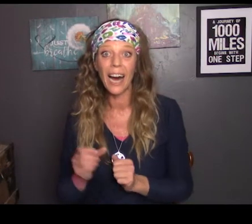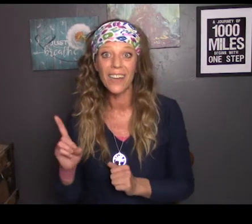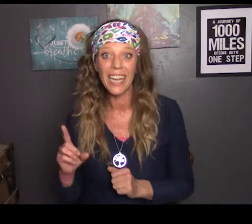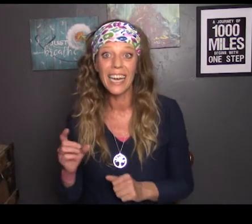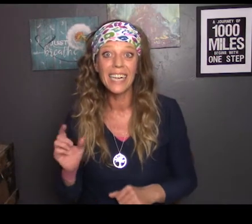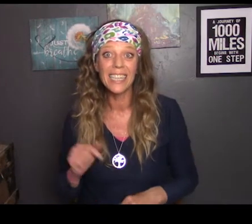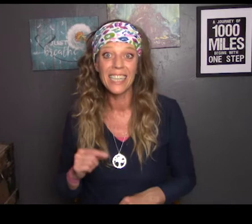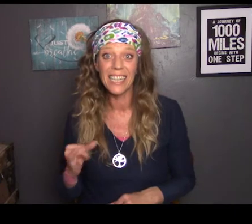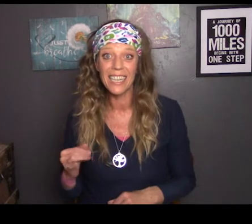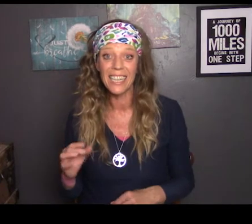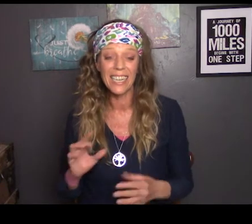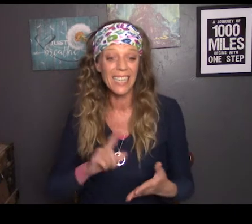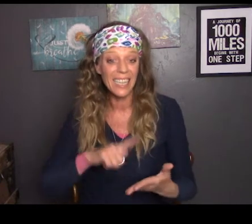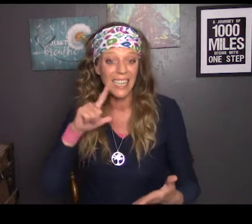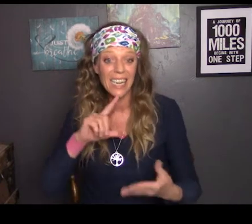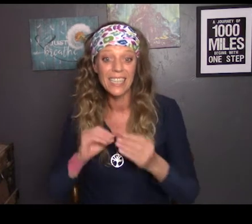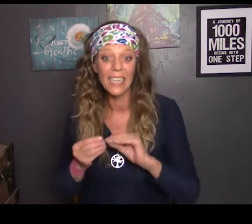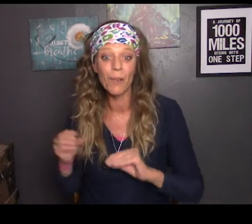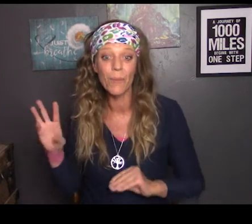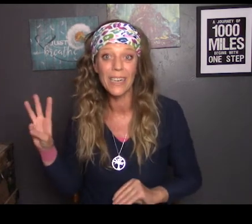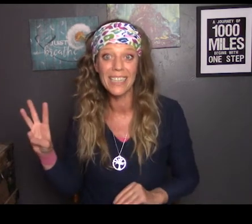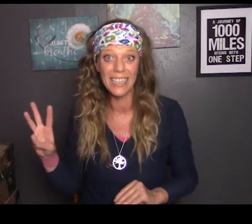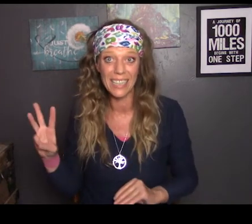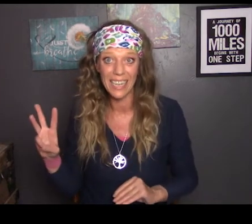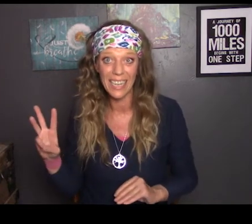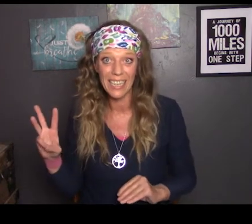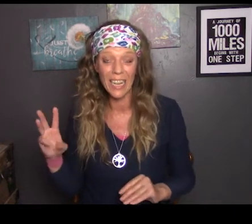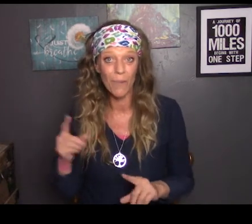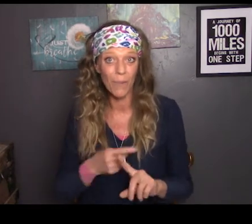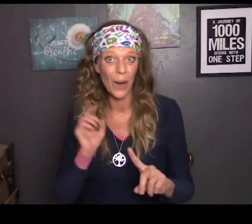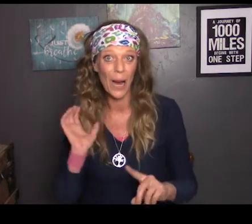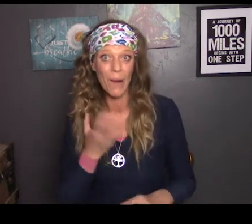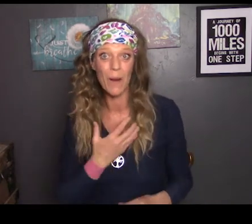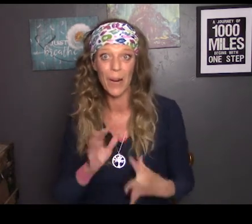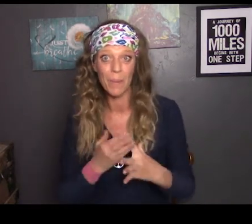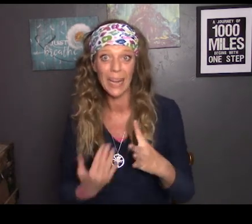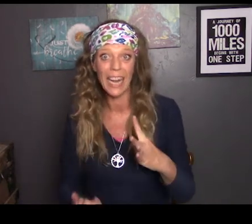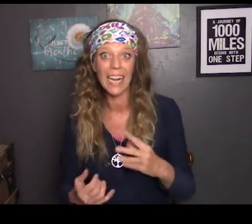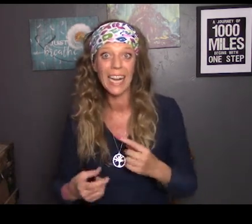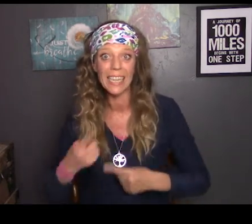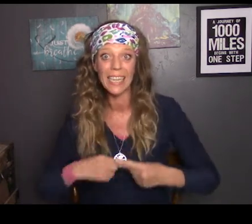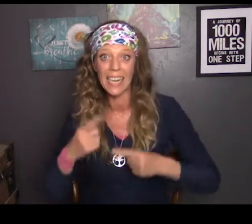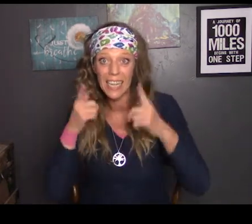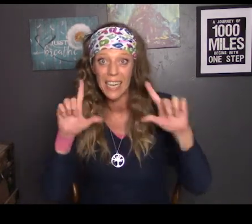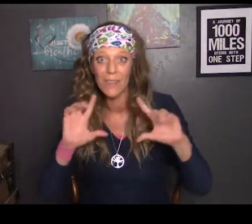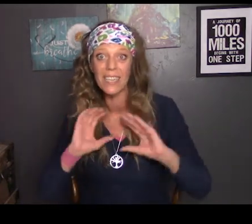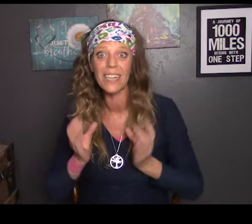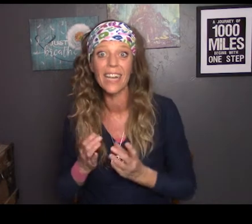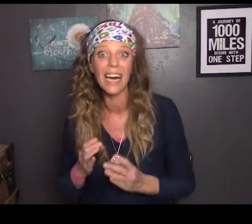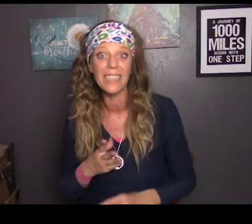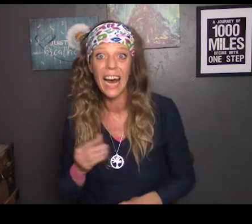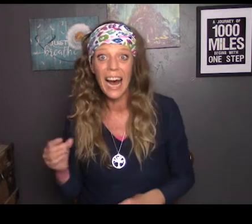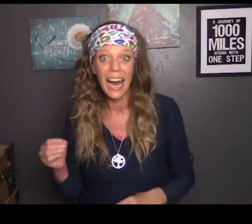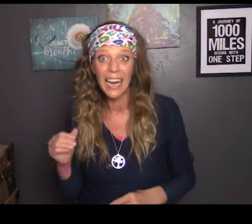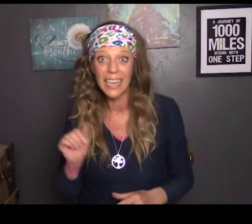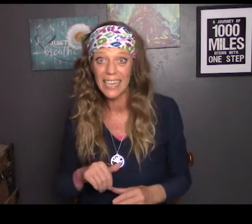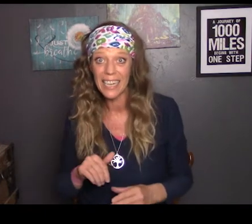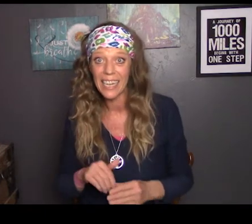Howdy, this is lesson number 6 from our beginning sign language class, and